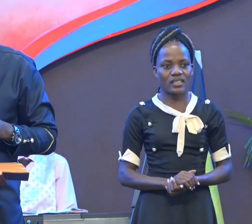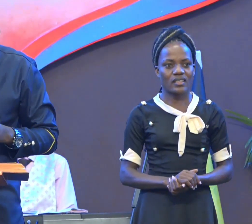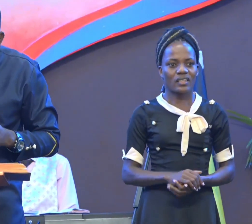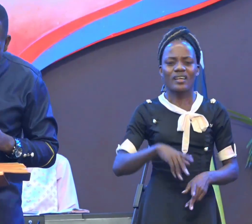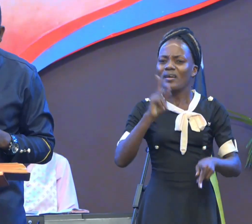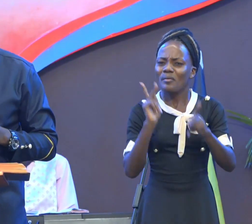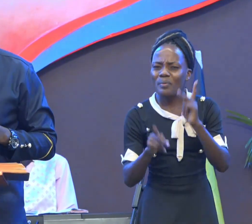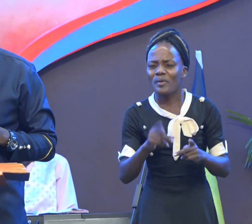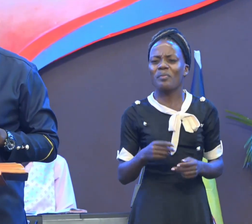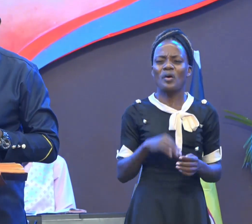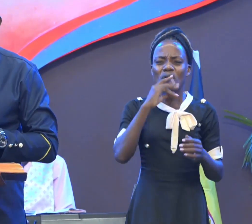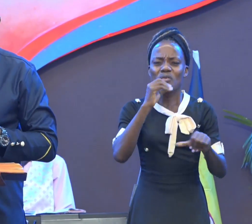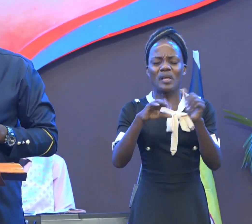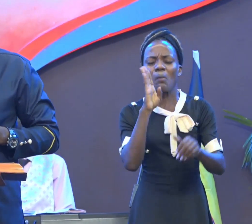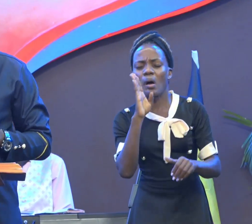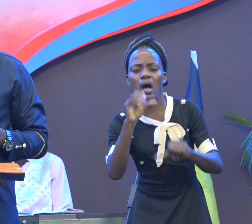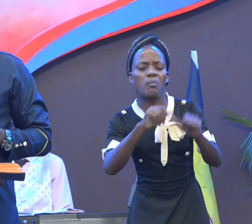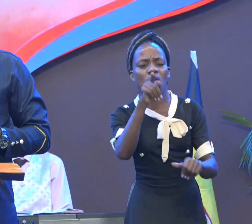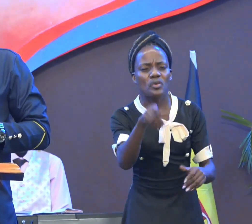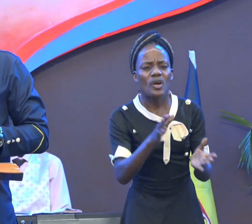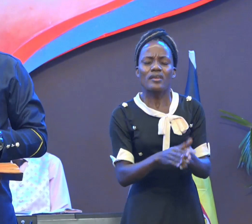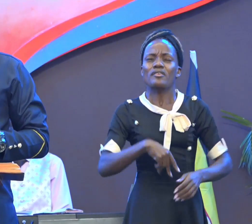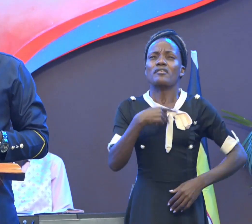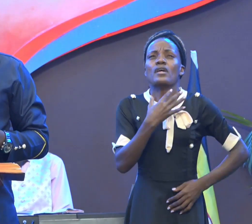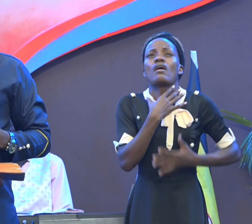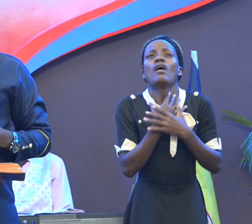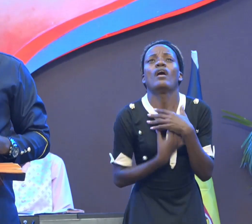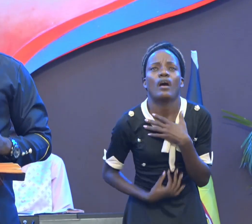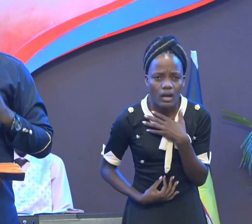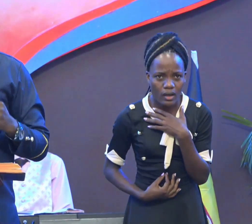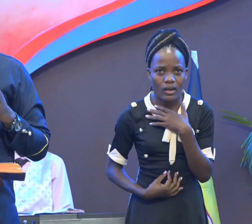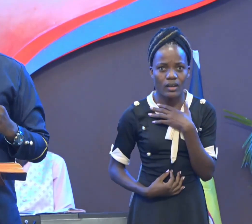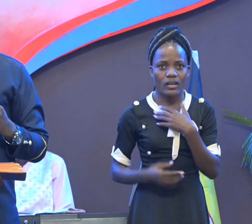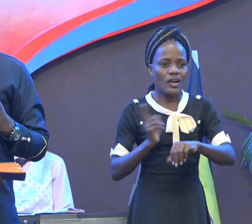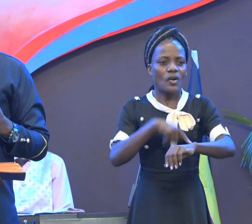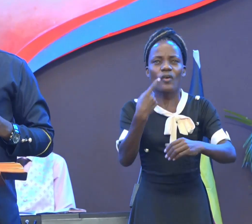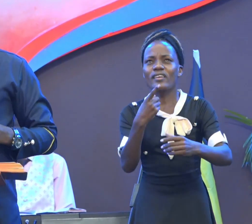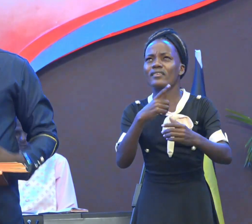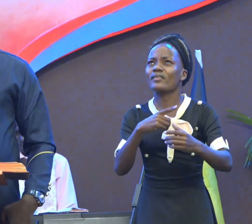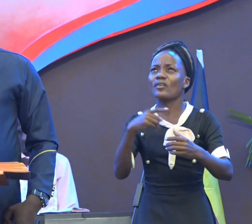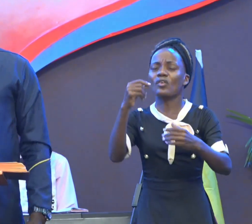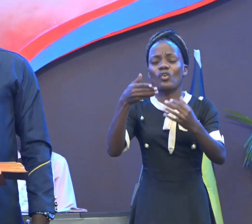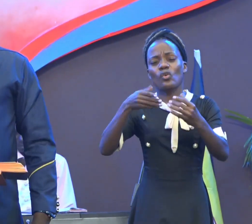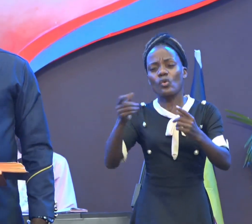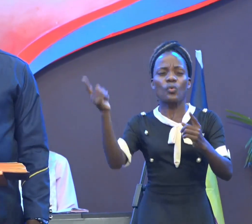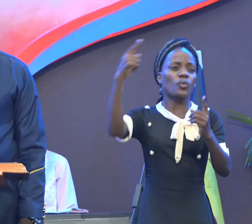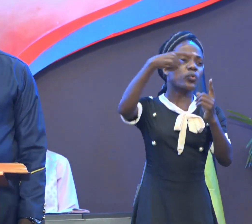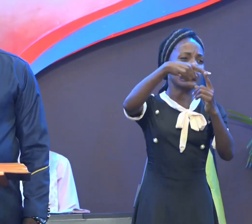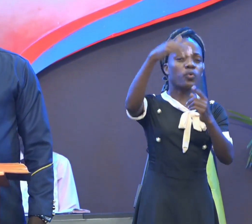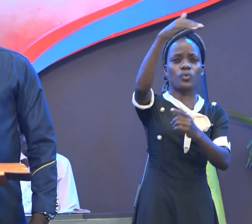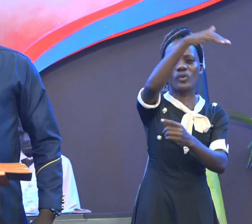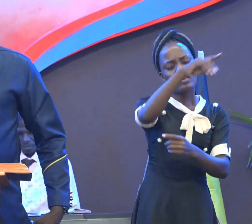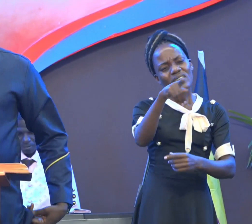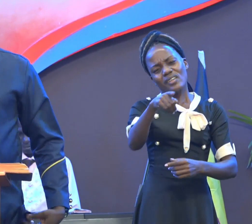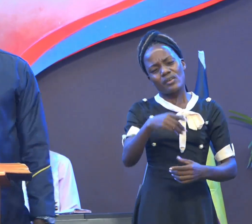they've talked spoken about you is so discouraging. You wake by the end of the